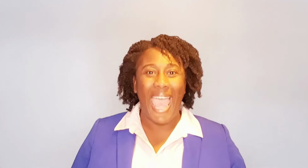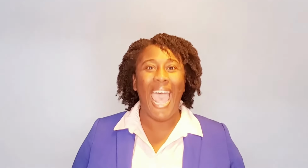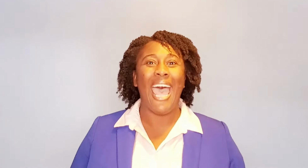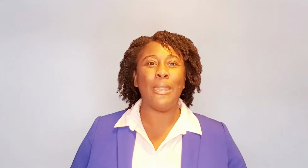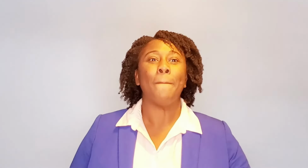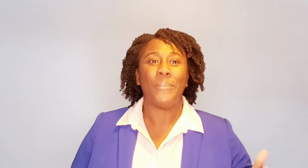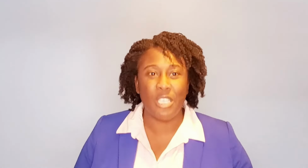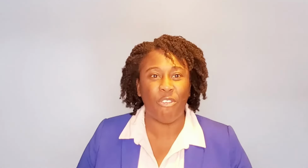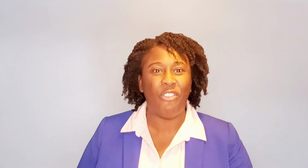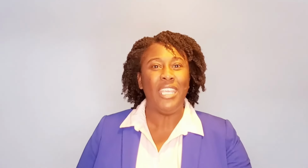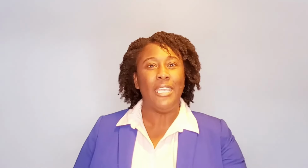had to flee.